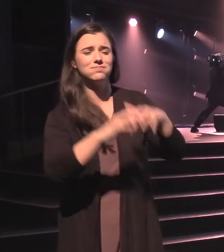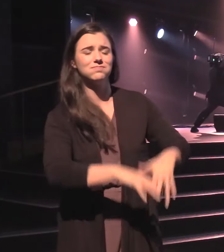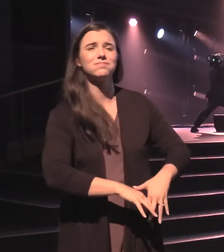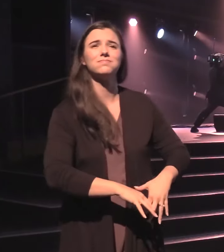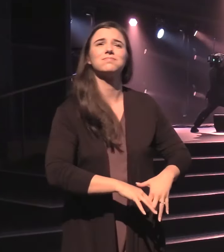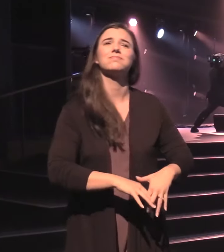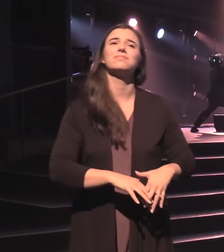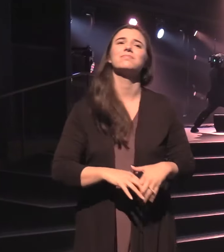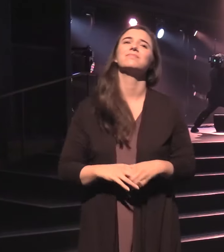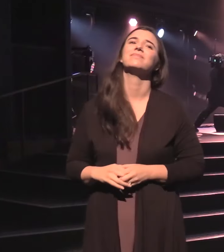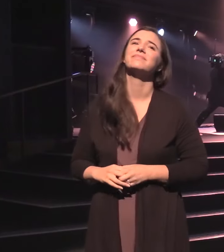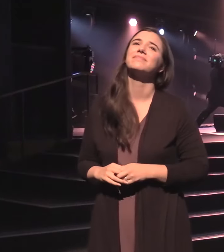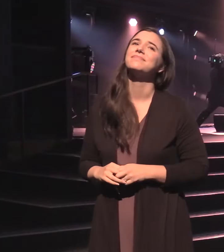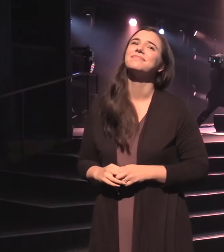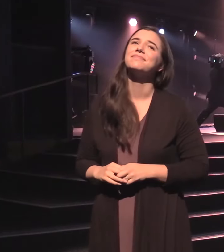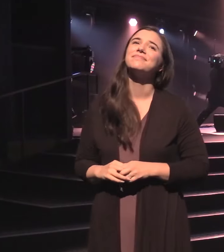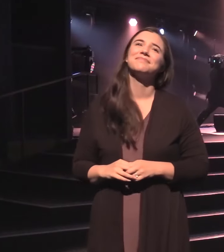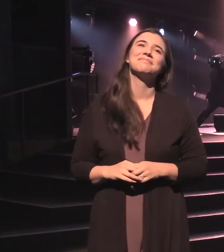shaking.